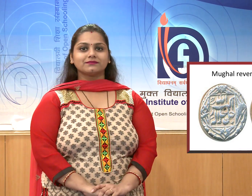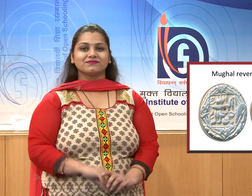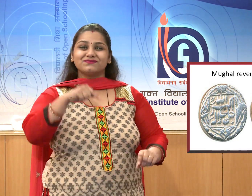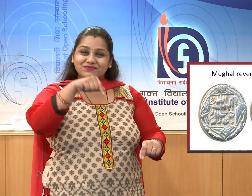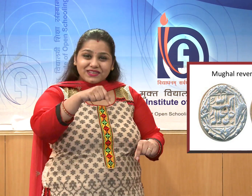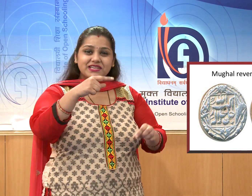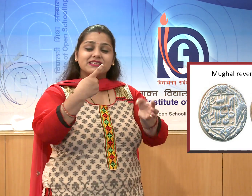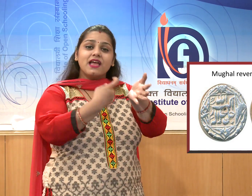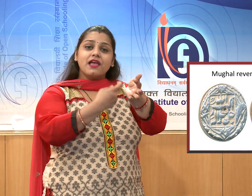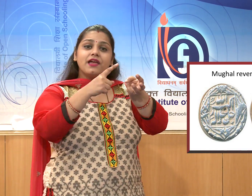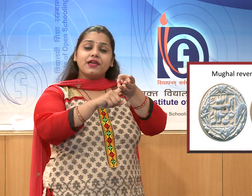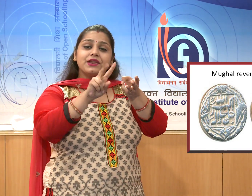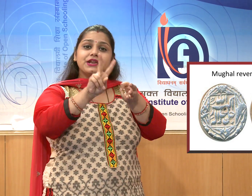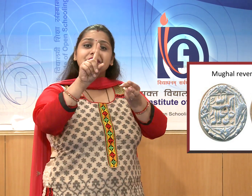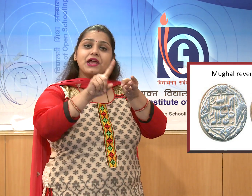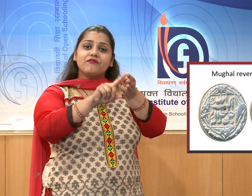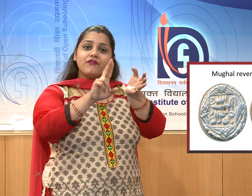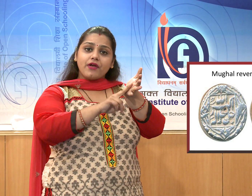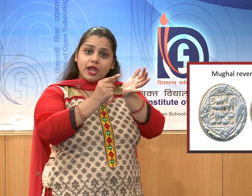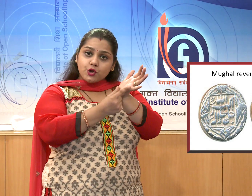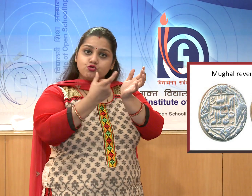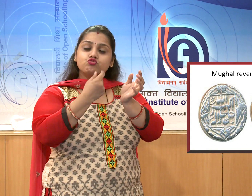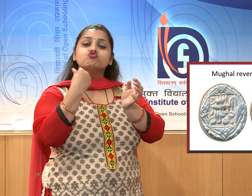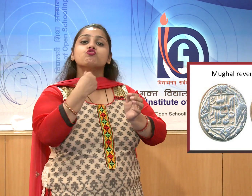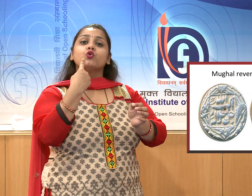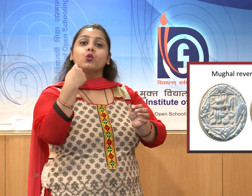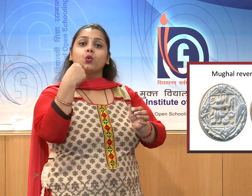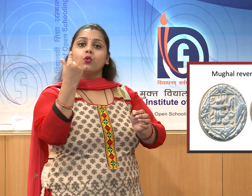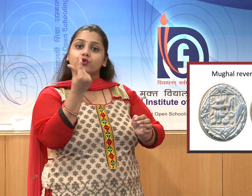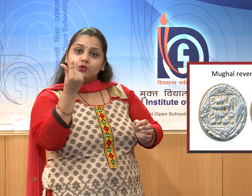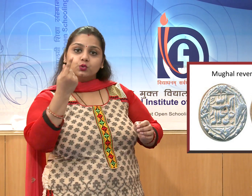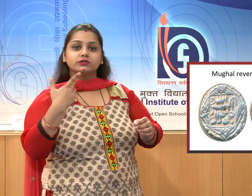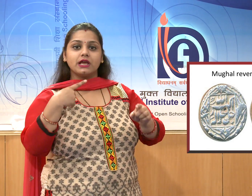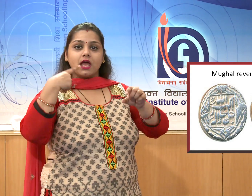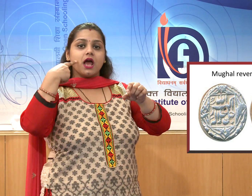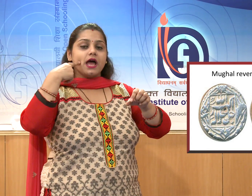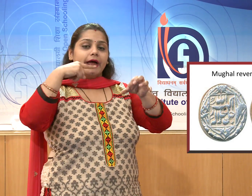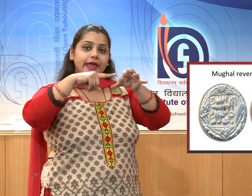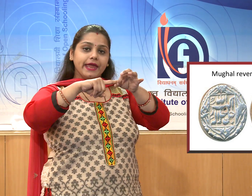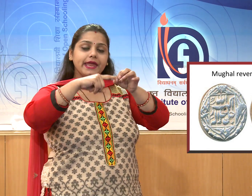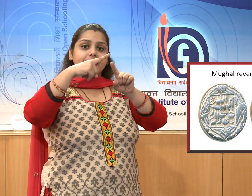This revenue was to be used by the iqtadar,